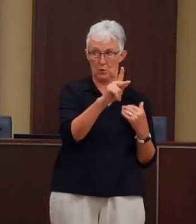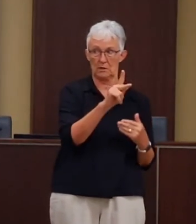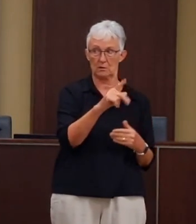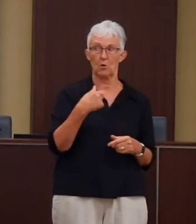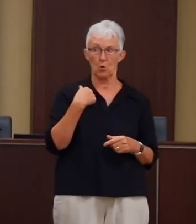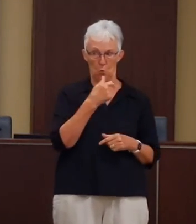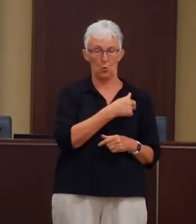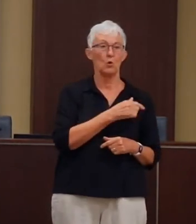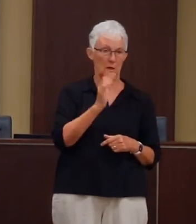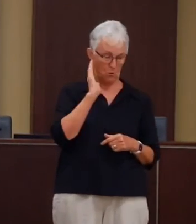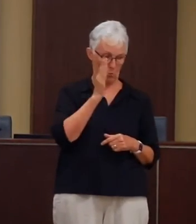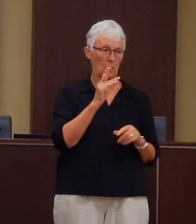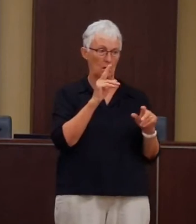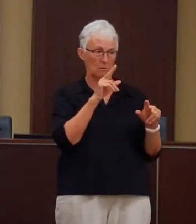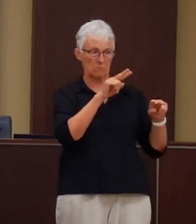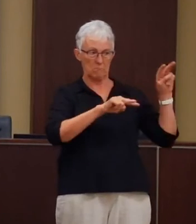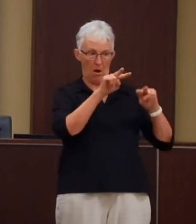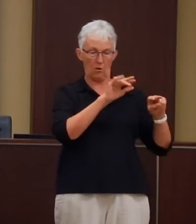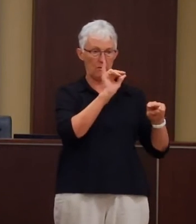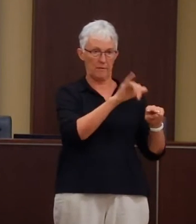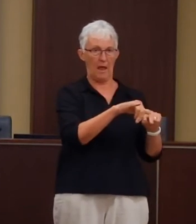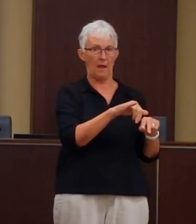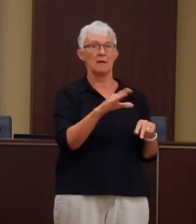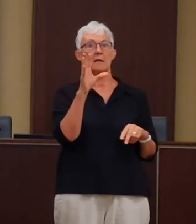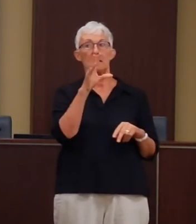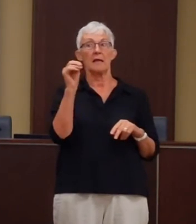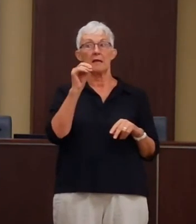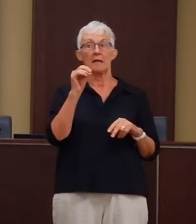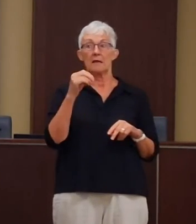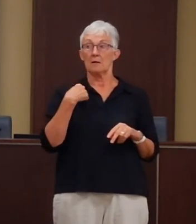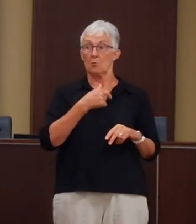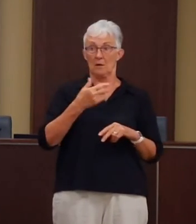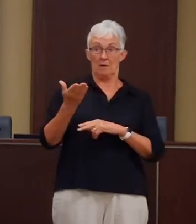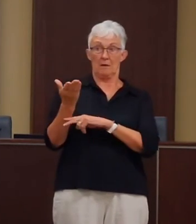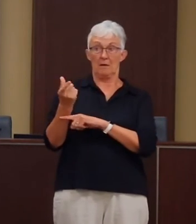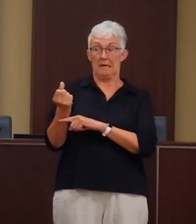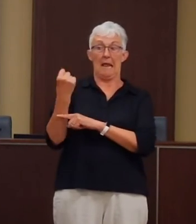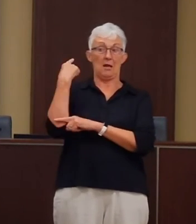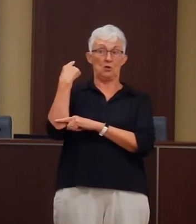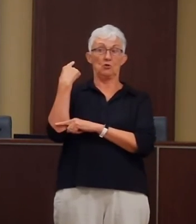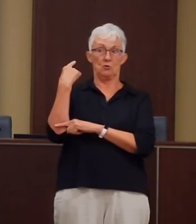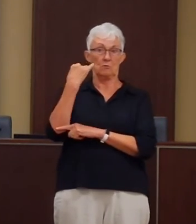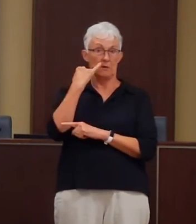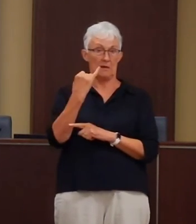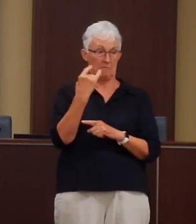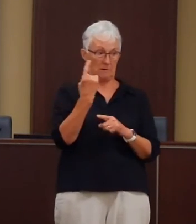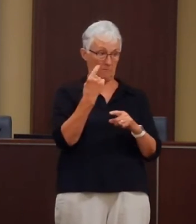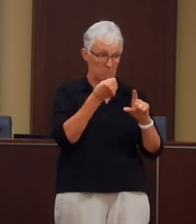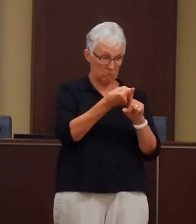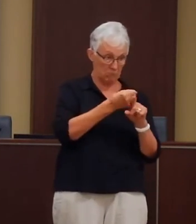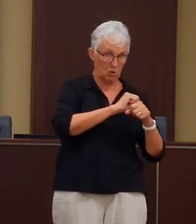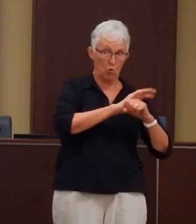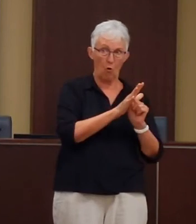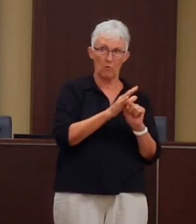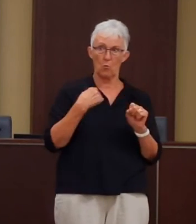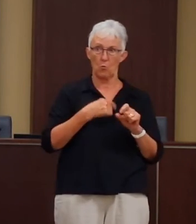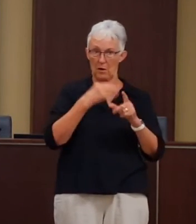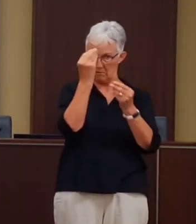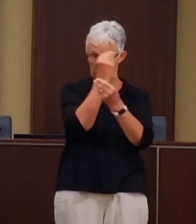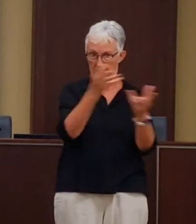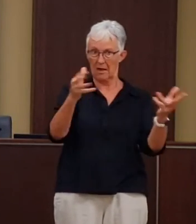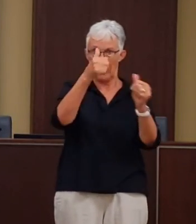sending building-wide messages for each and every positive case as we did last year. The community can continue to monitor the positive